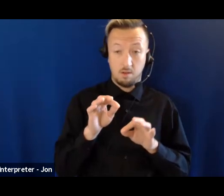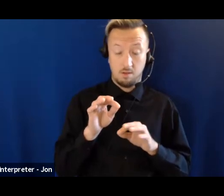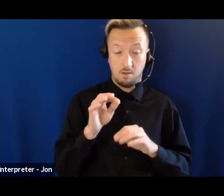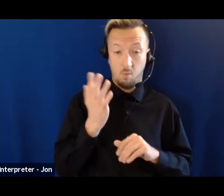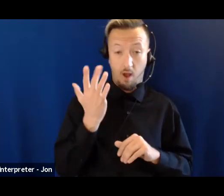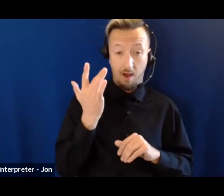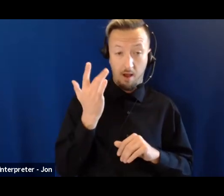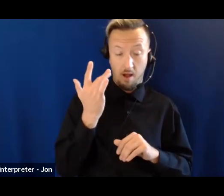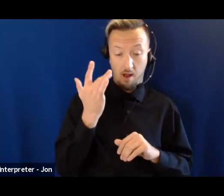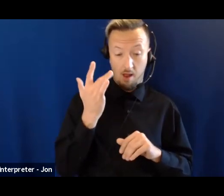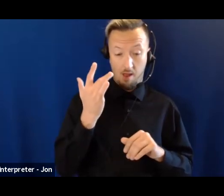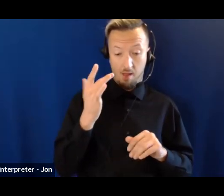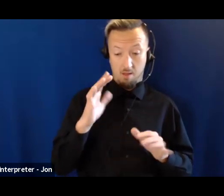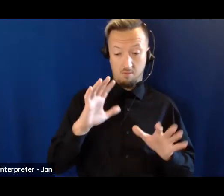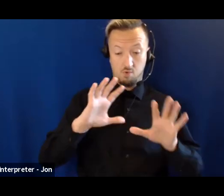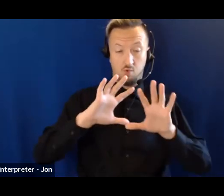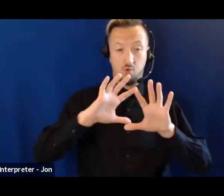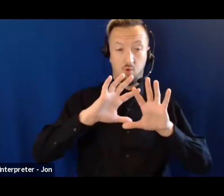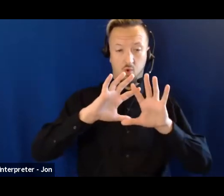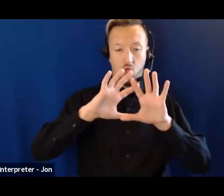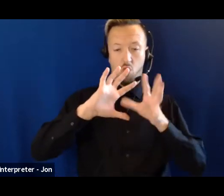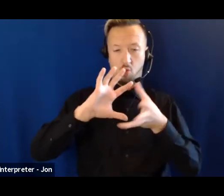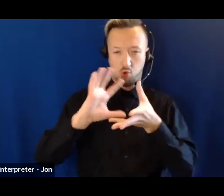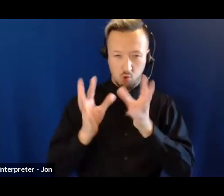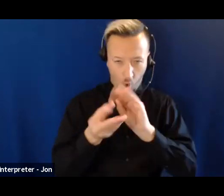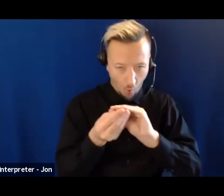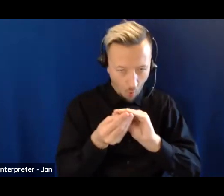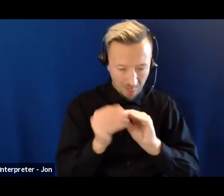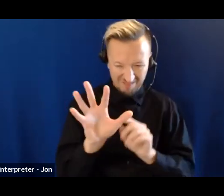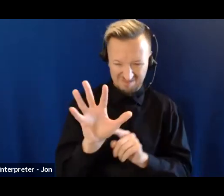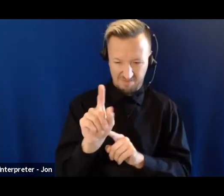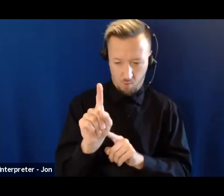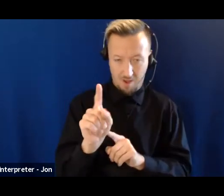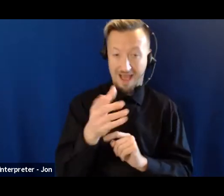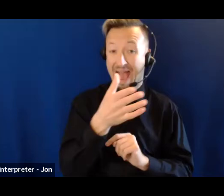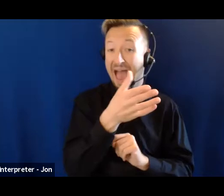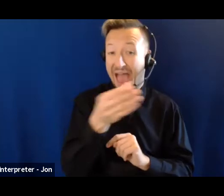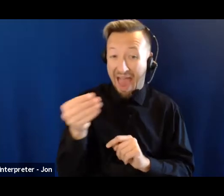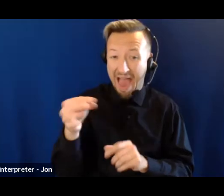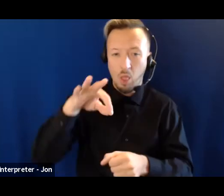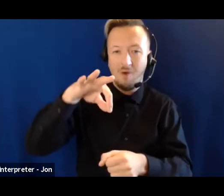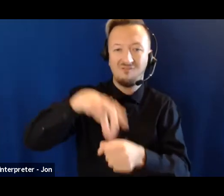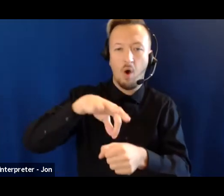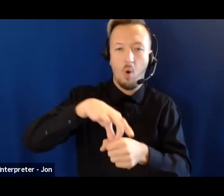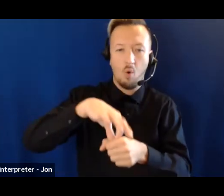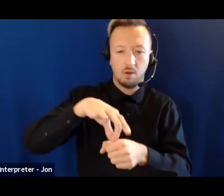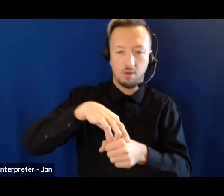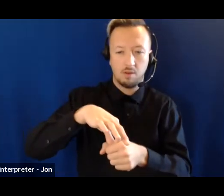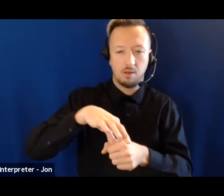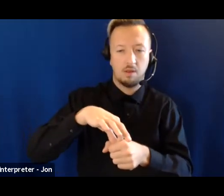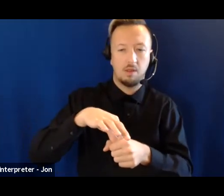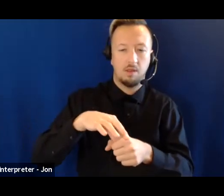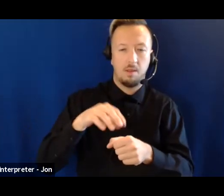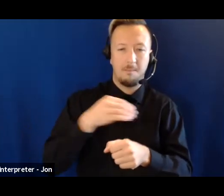total amount have to be 51%, but your voting amount has to be 51% too. And I think people don't